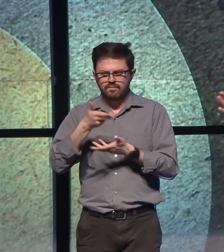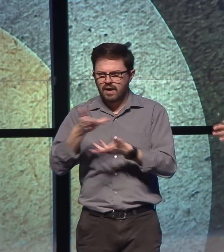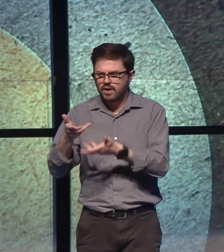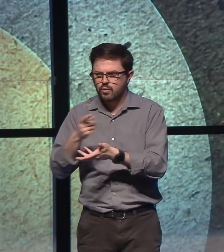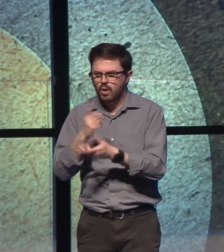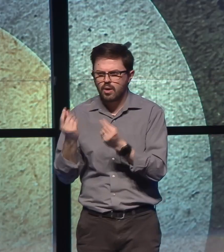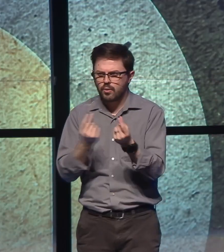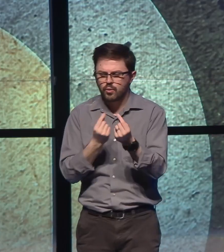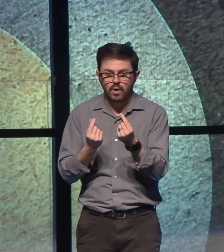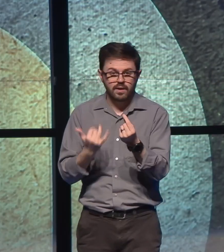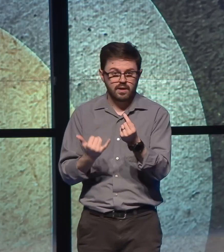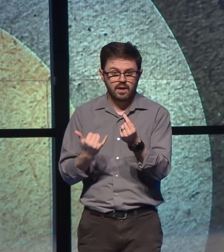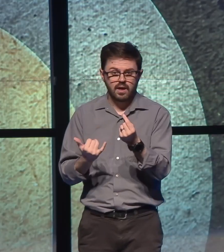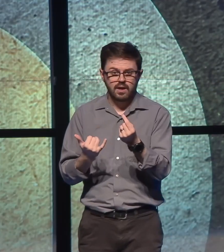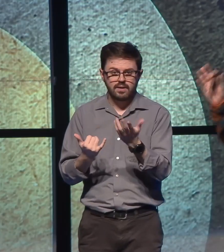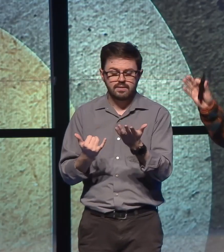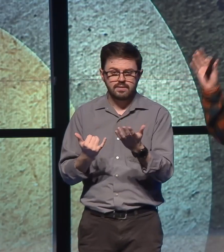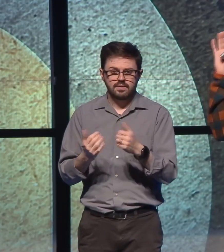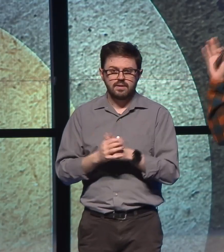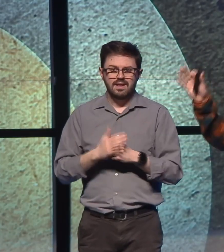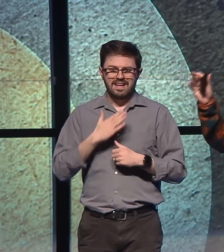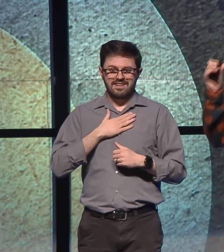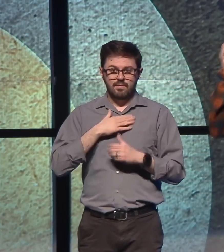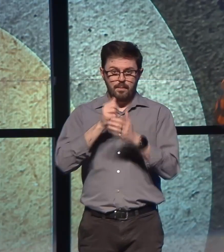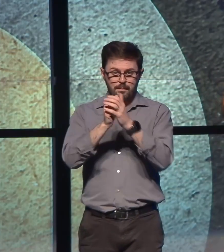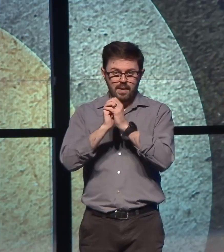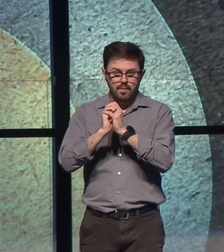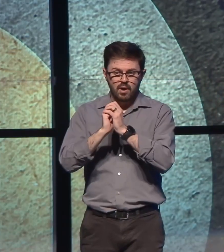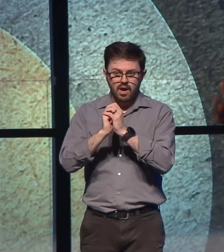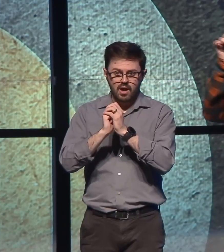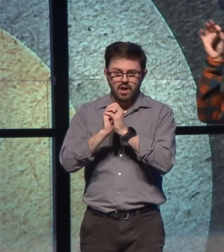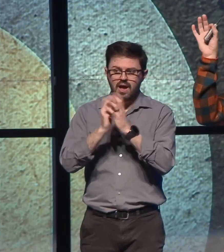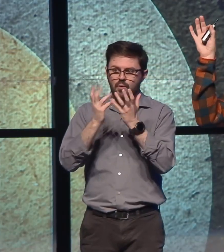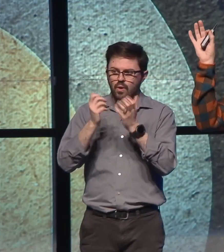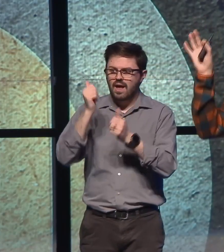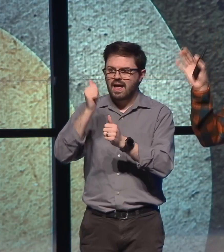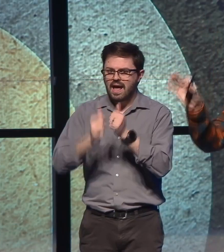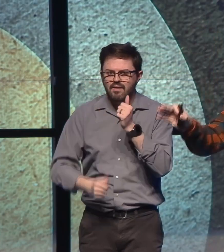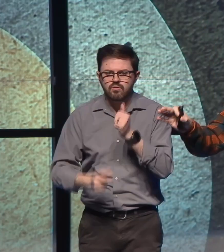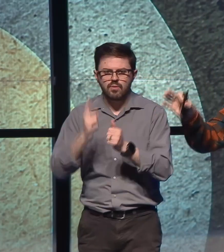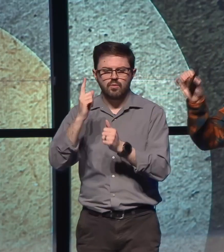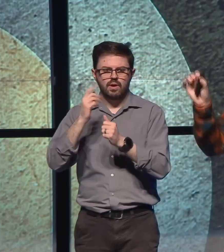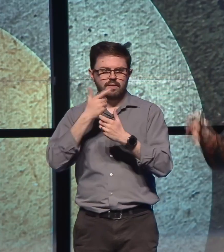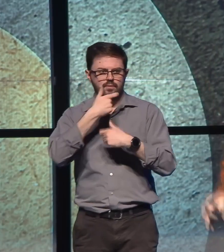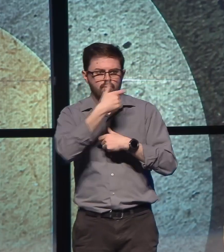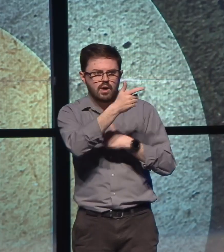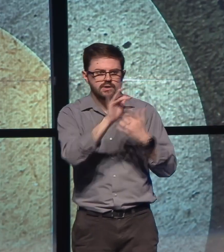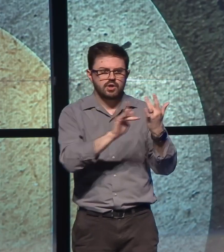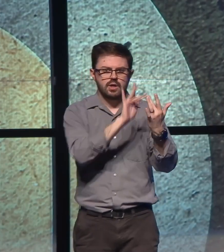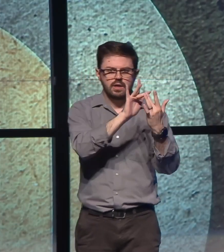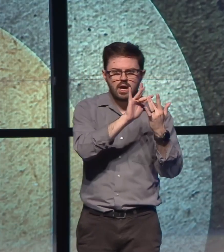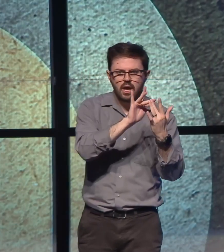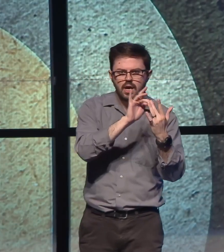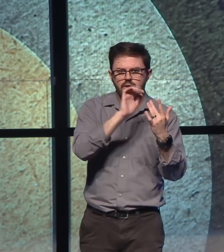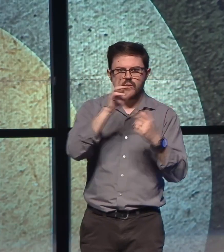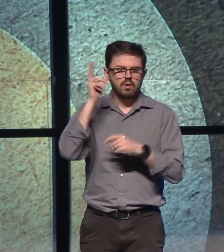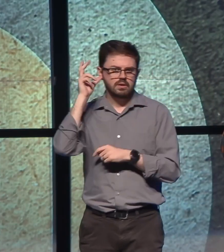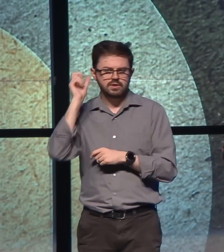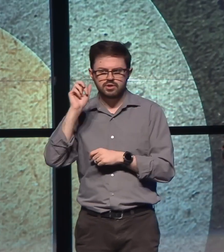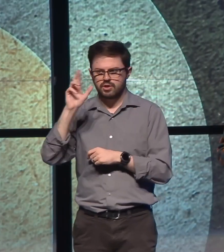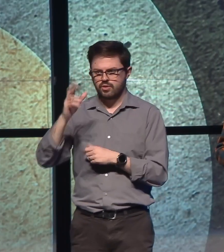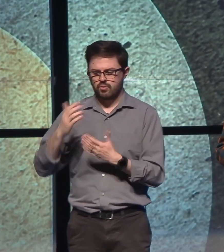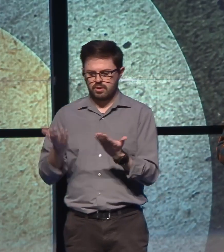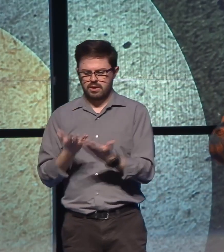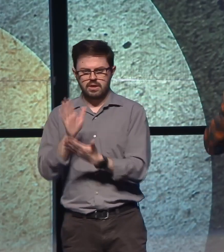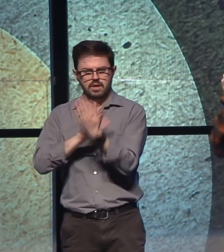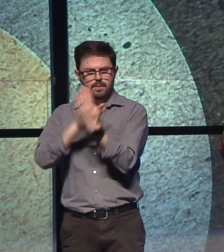I really do. My prayer is that every person who's tuning in online, who's listening, who's here, I really do